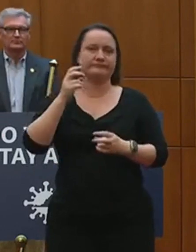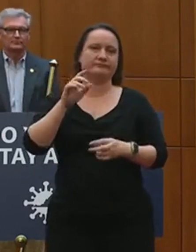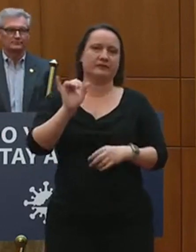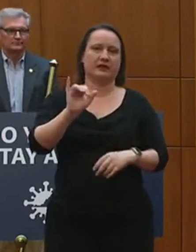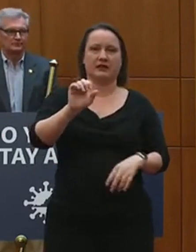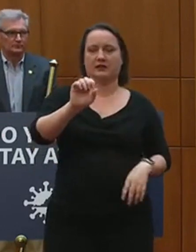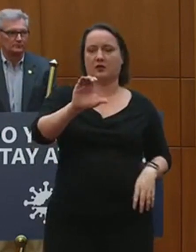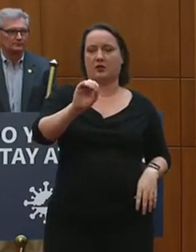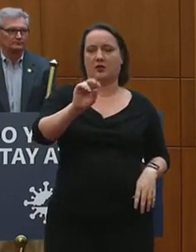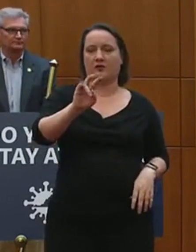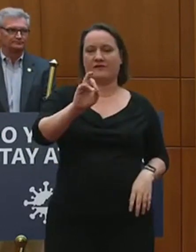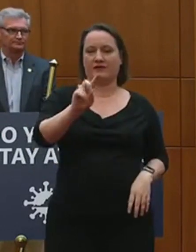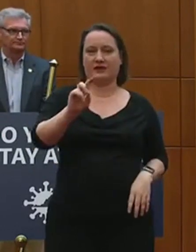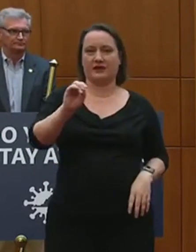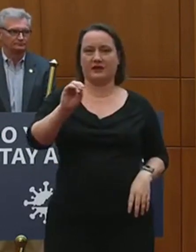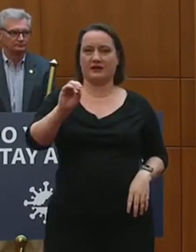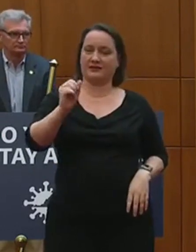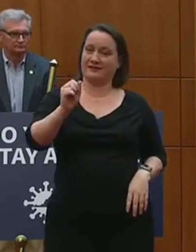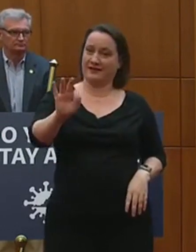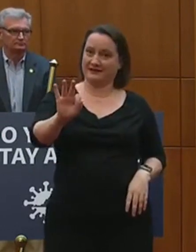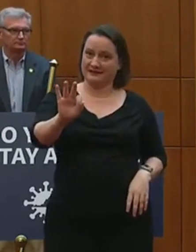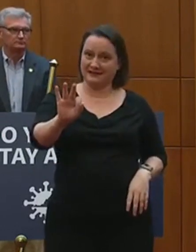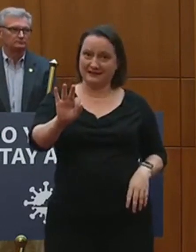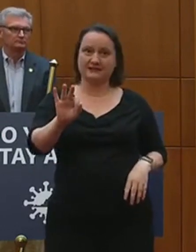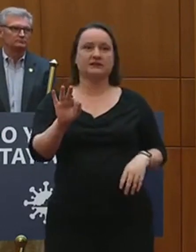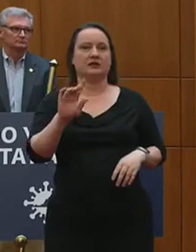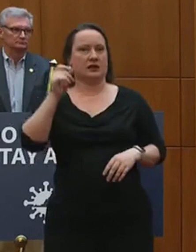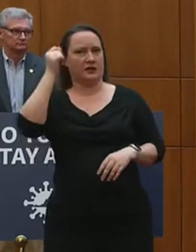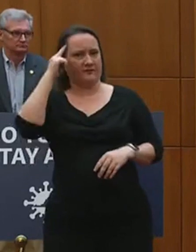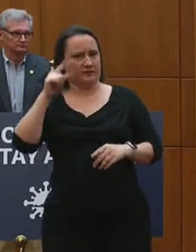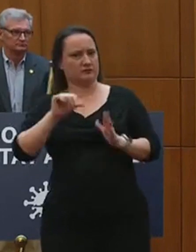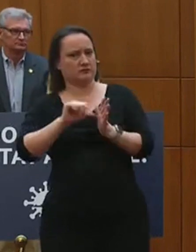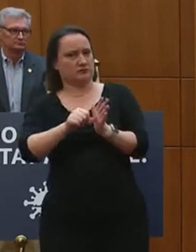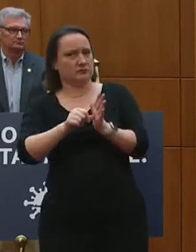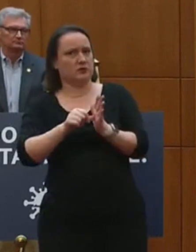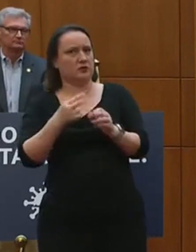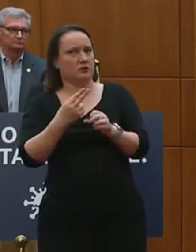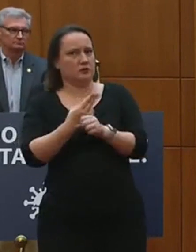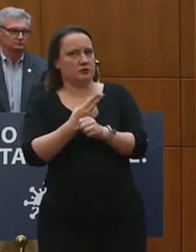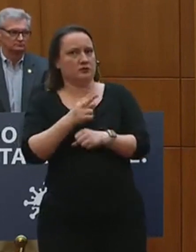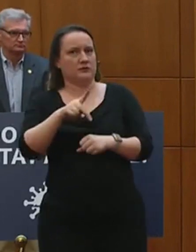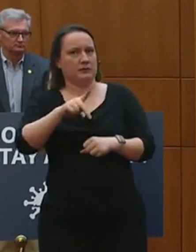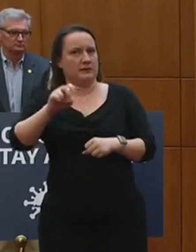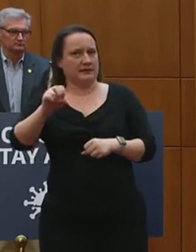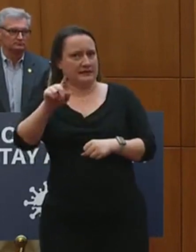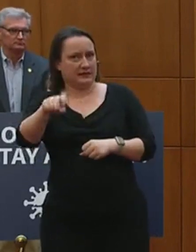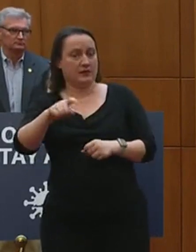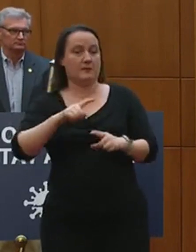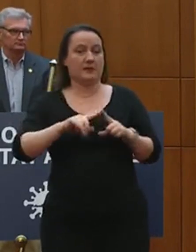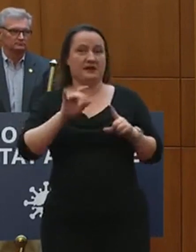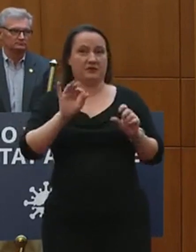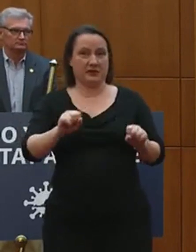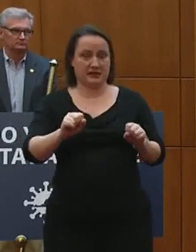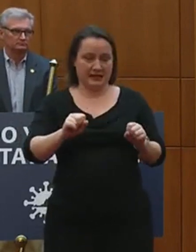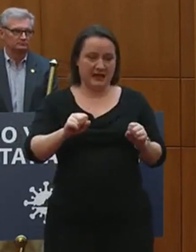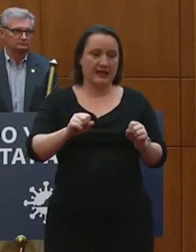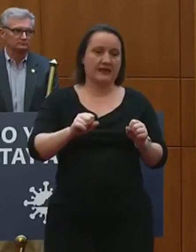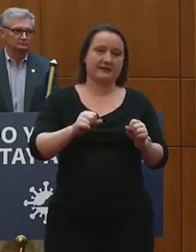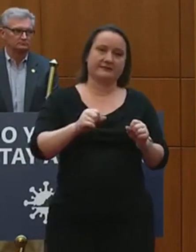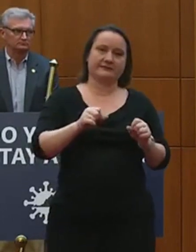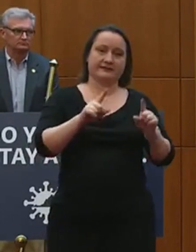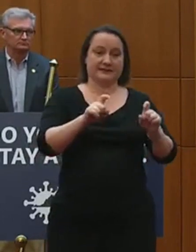COVID-19, the governor's outlined just how intensive the use of PPE can be. But if we're able to rule out COVID-19